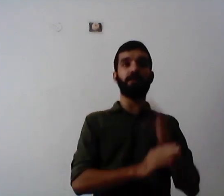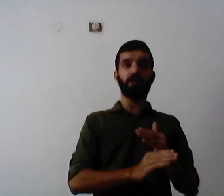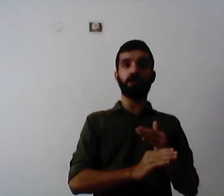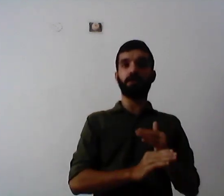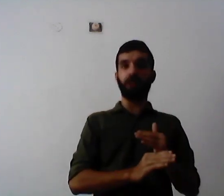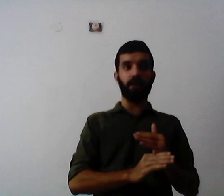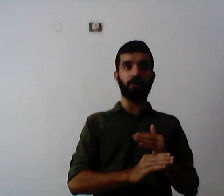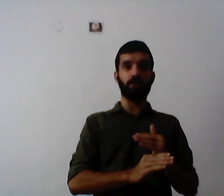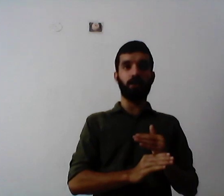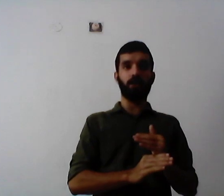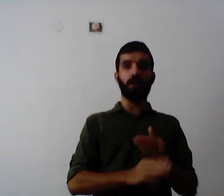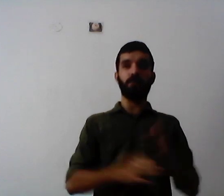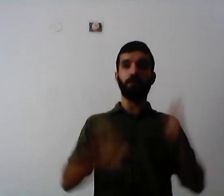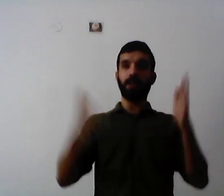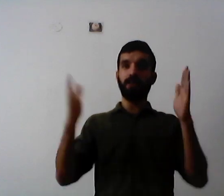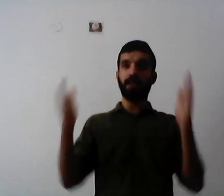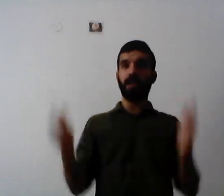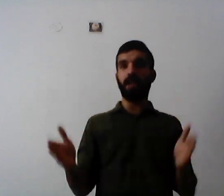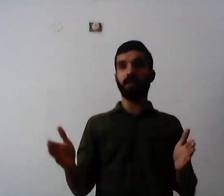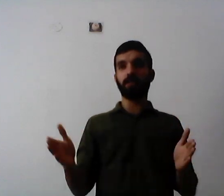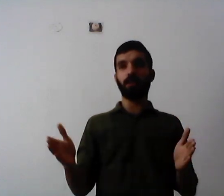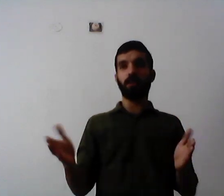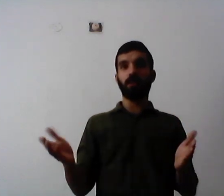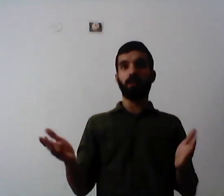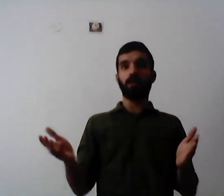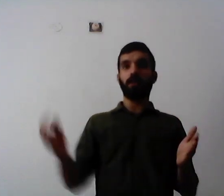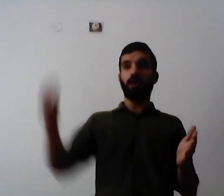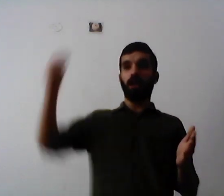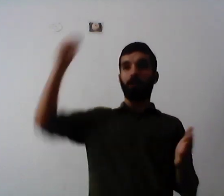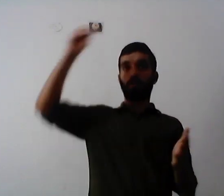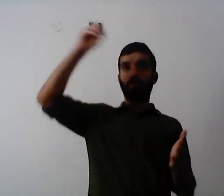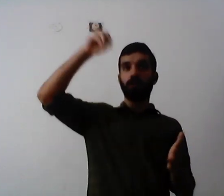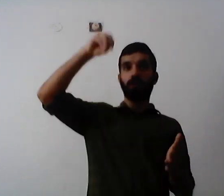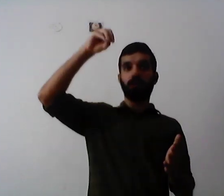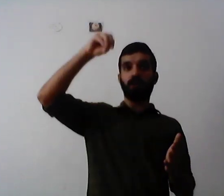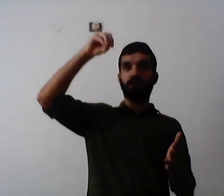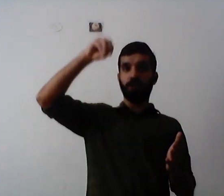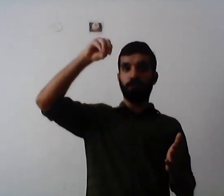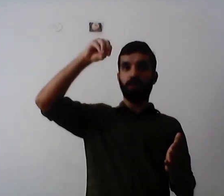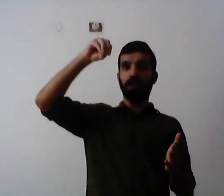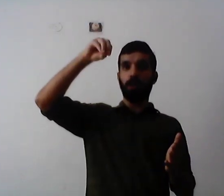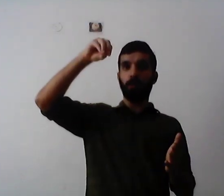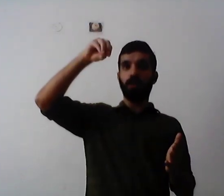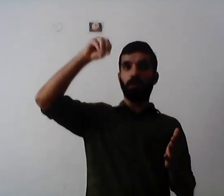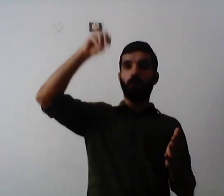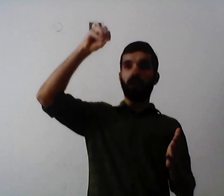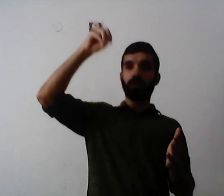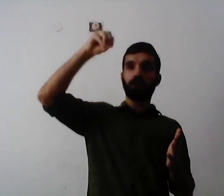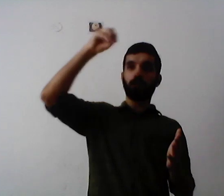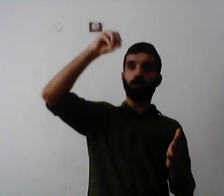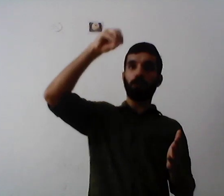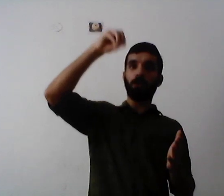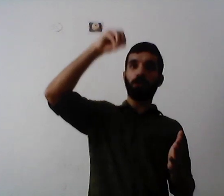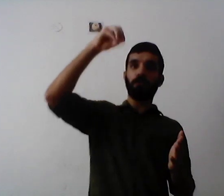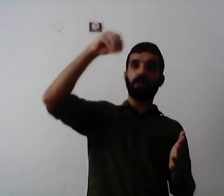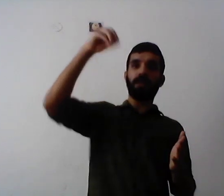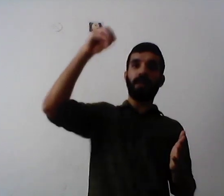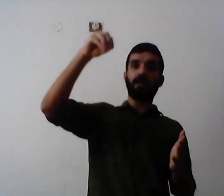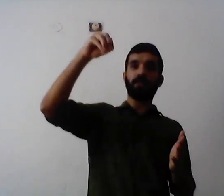definition says? If you have a gas above the surface of a liquid, what is the solubility of